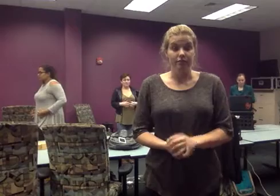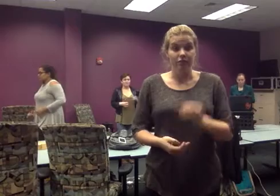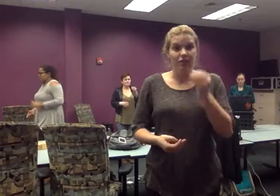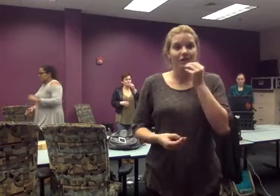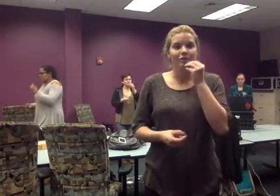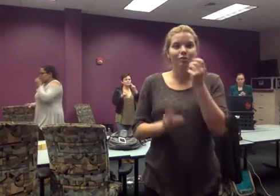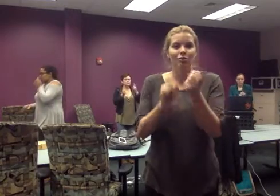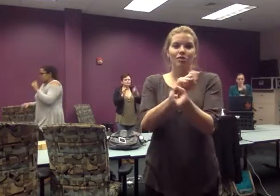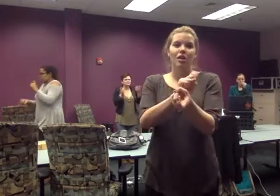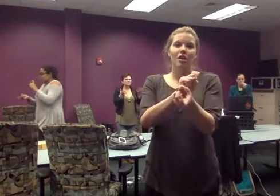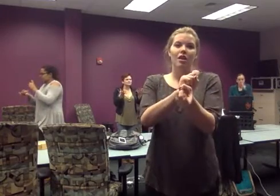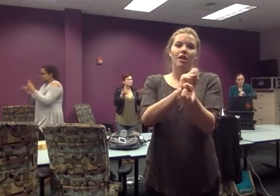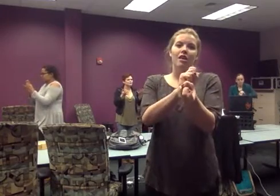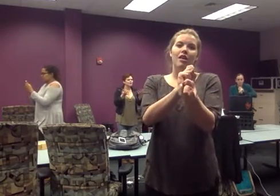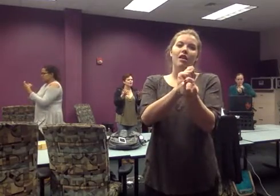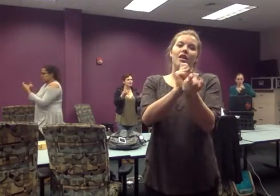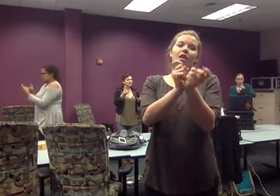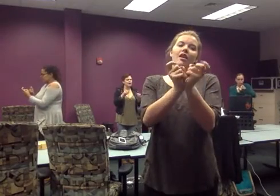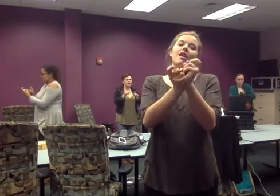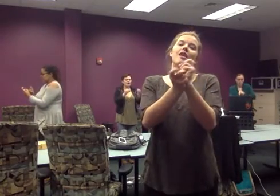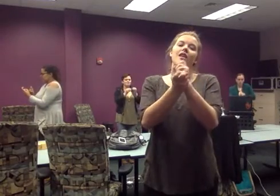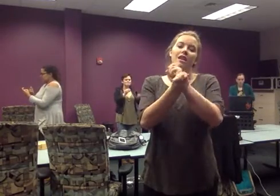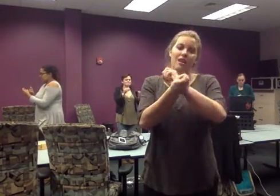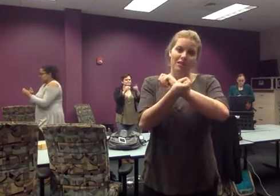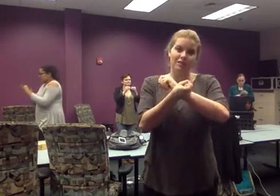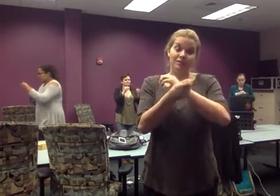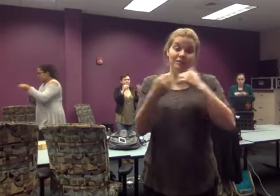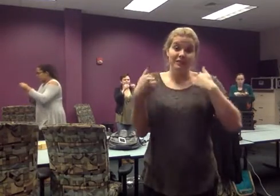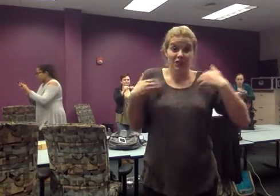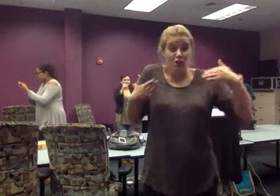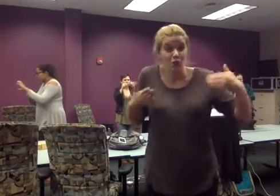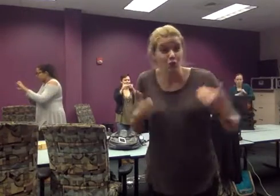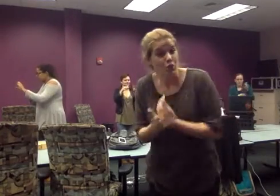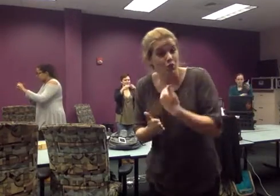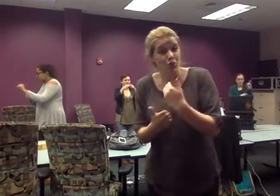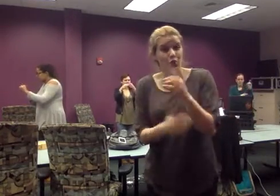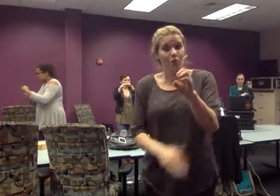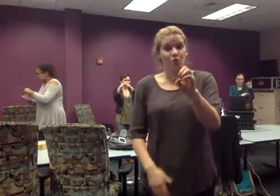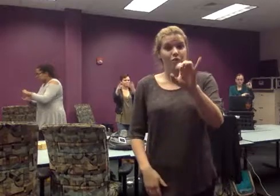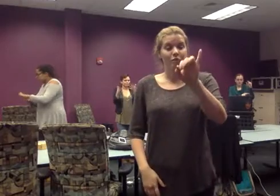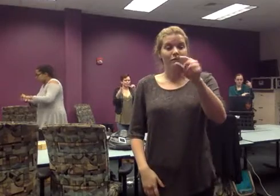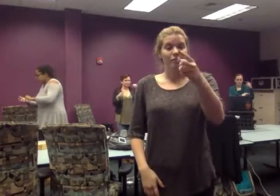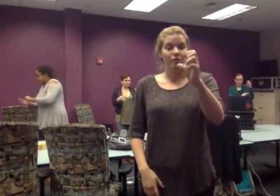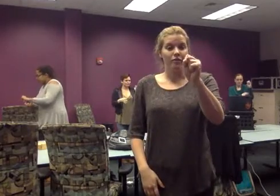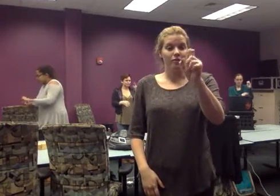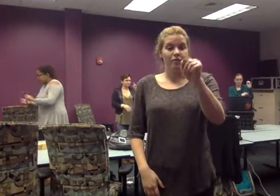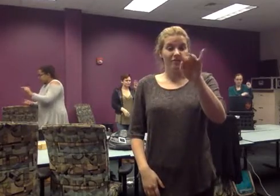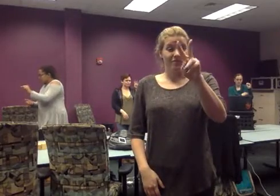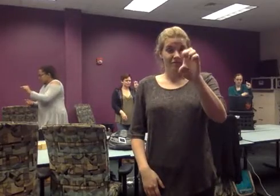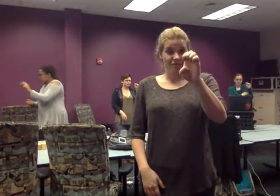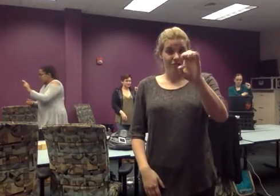changed, adding more digestive juices, and the nutrients from the food pass through the walls of the